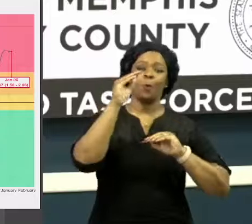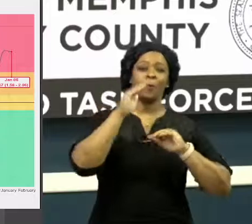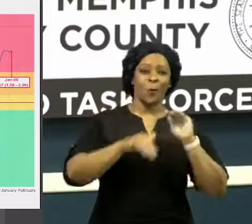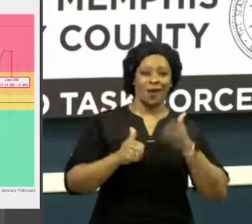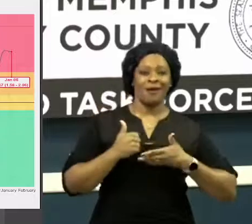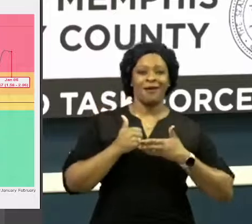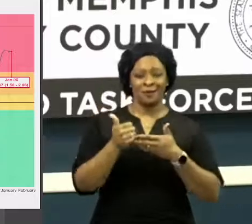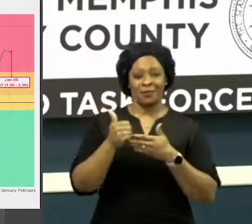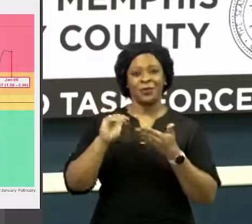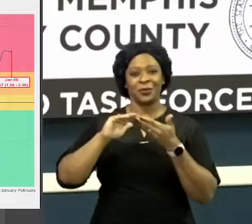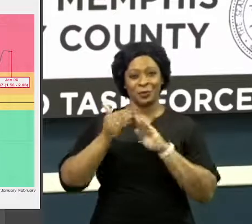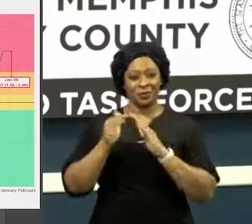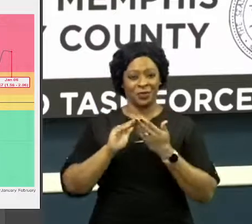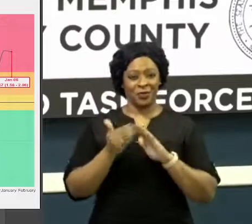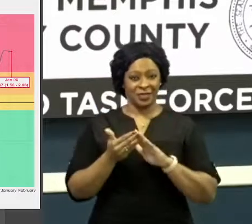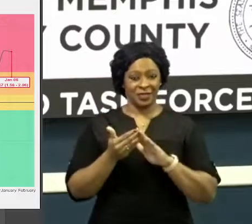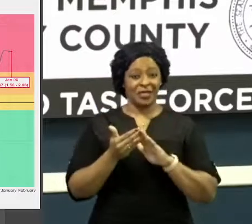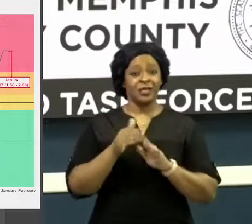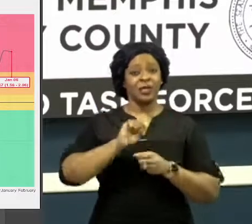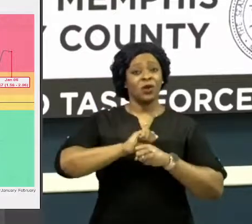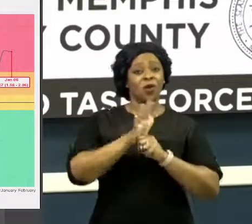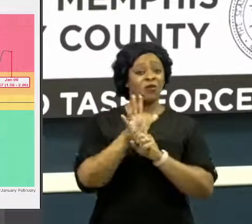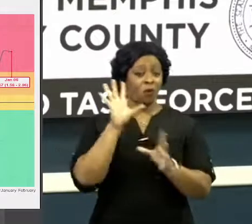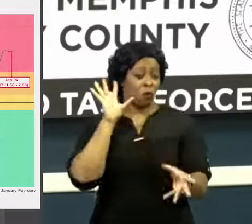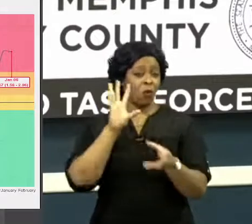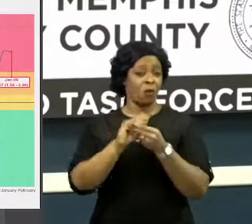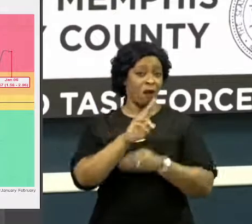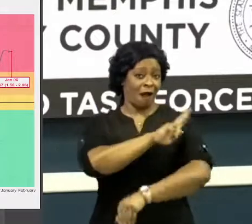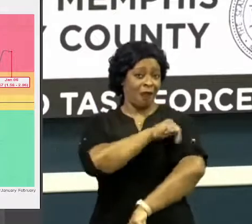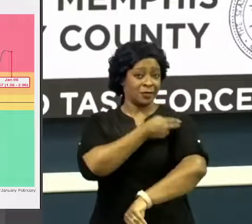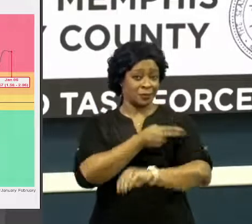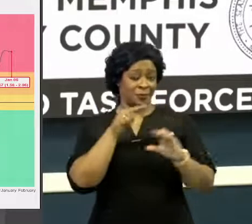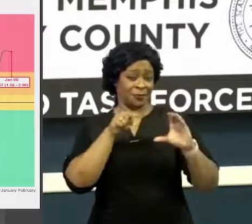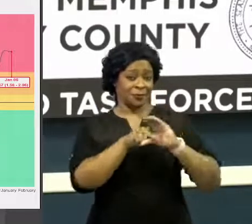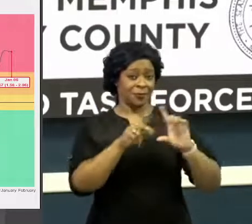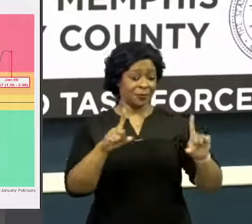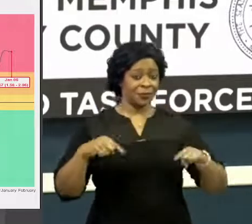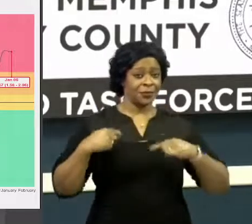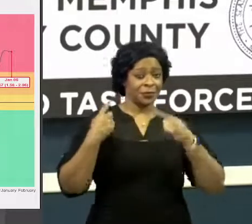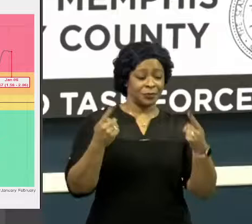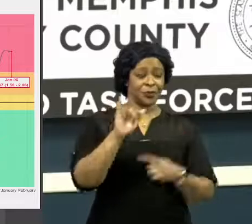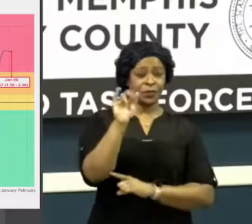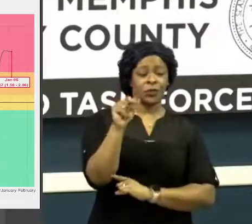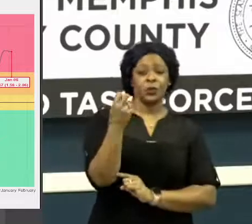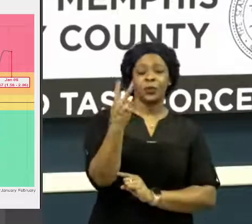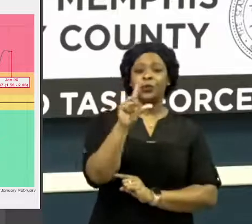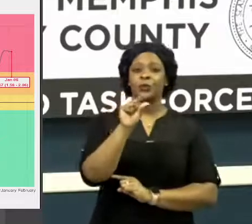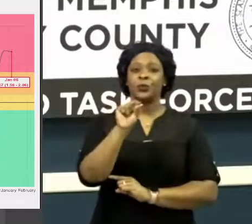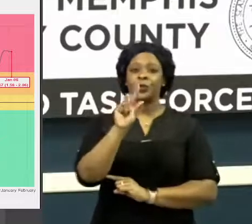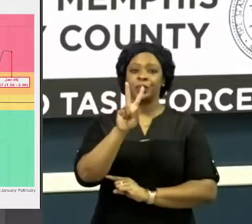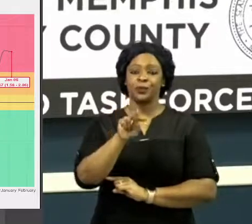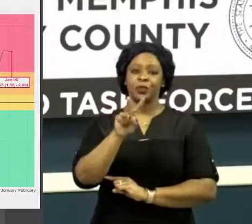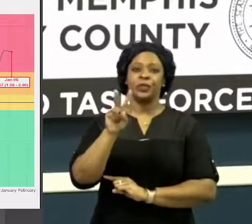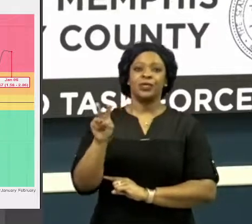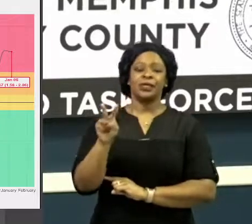community. Total COVID-19 hospitalizations as of January 12,